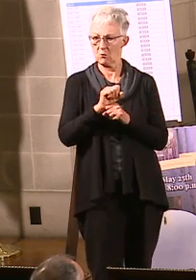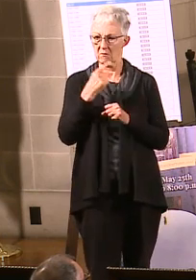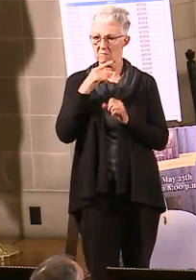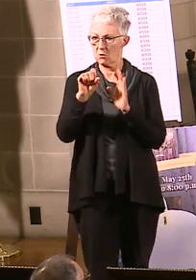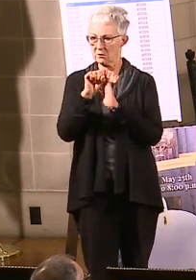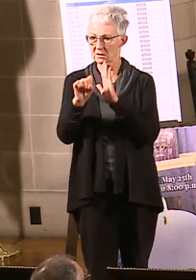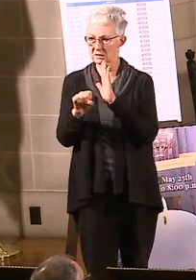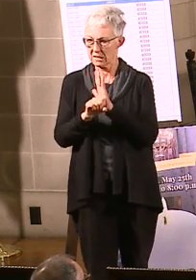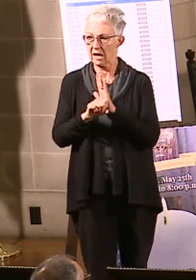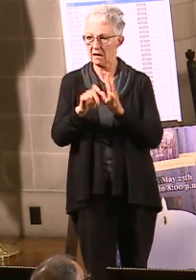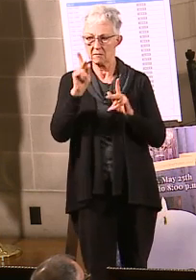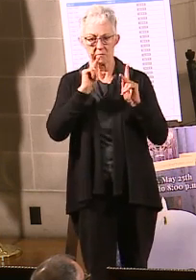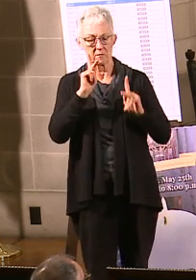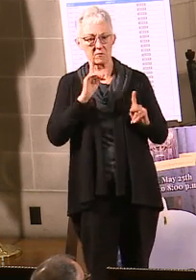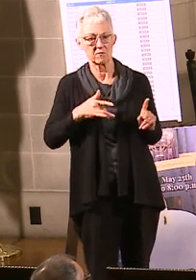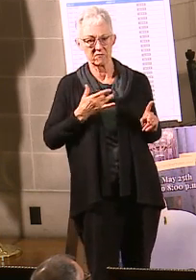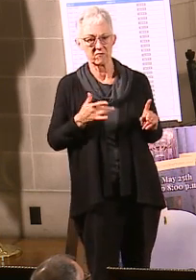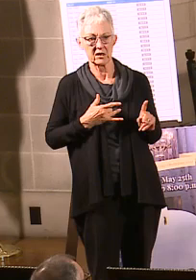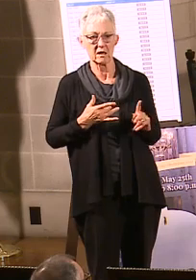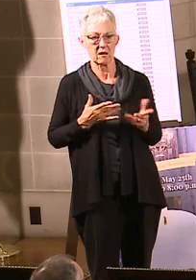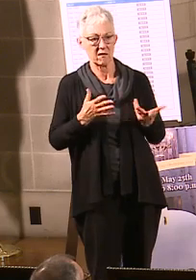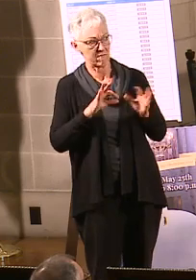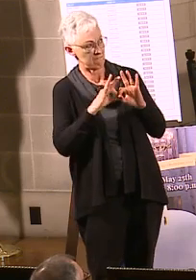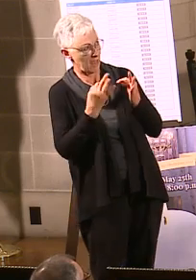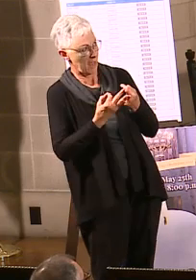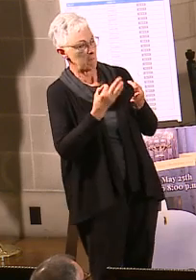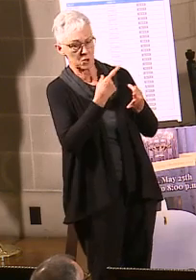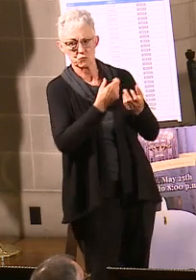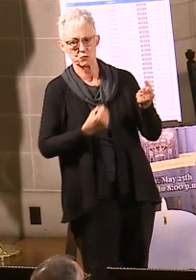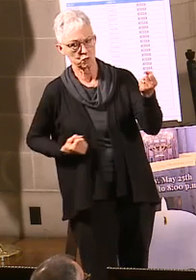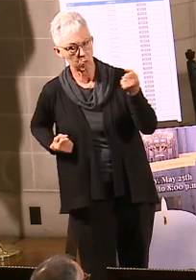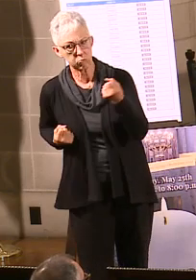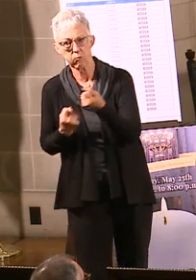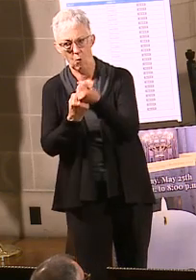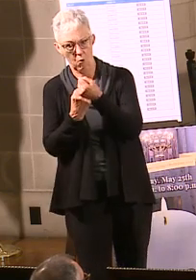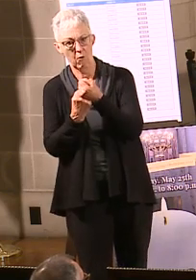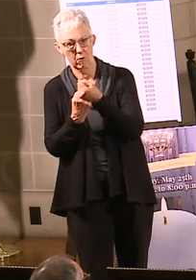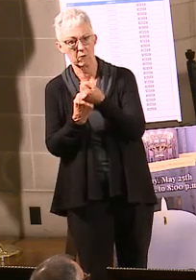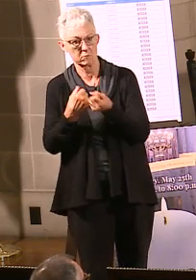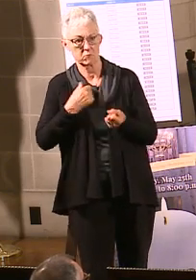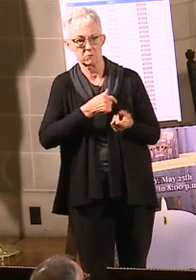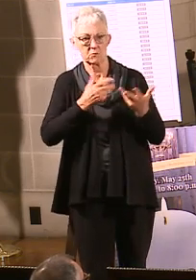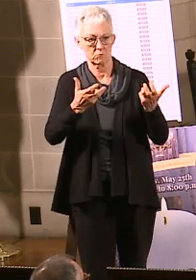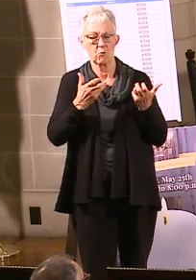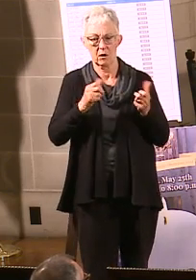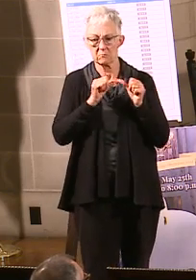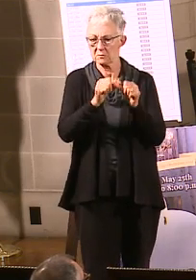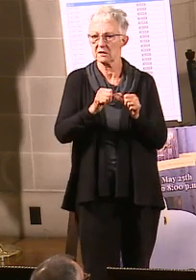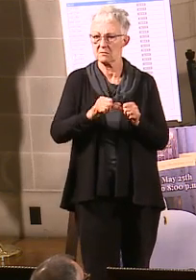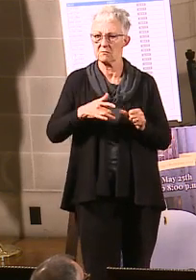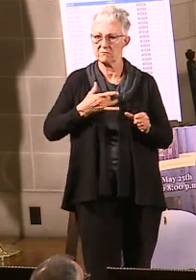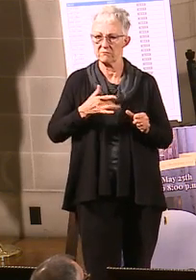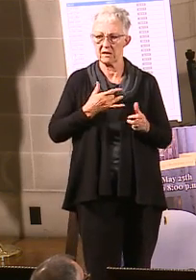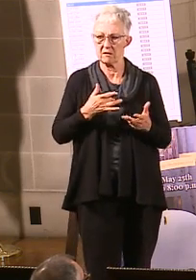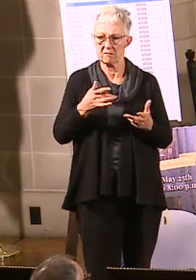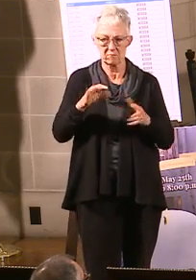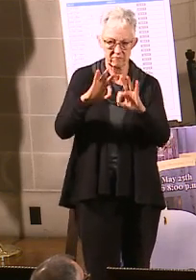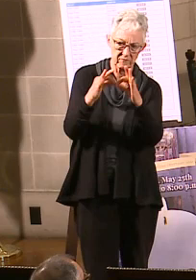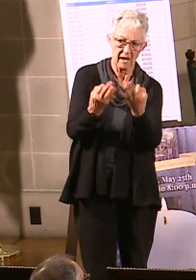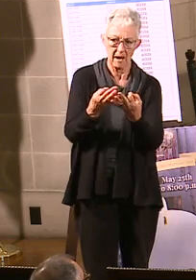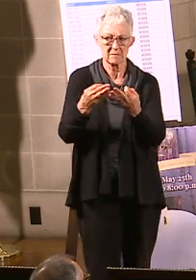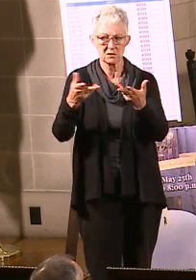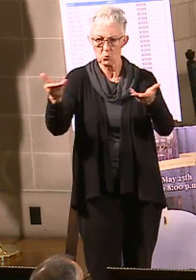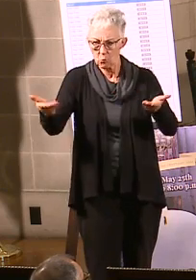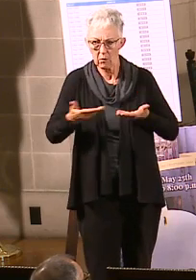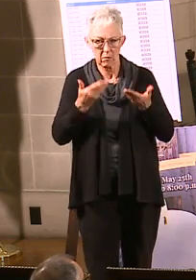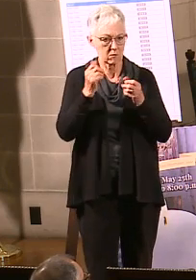we support moms and dads, and really make sure that we're a family-friendly employer and that people can continue their careers in public service